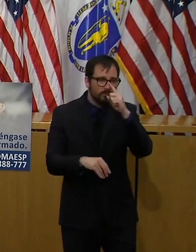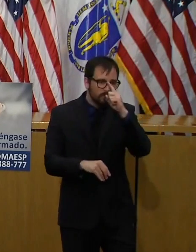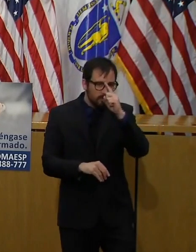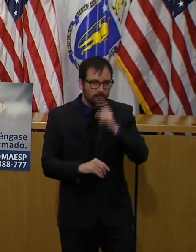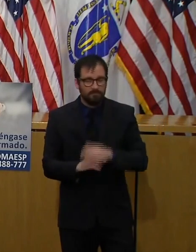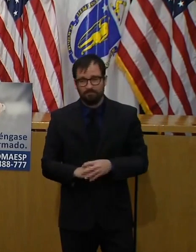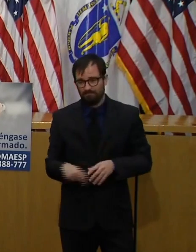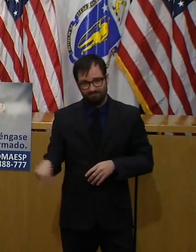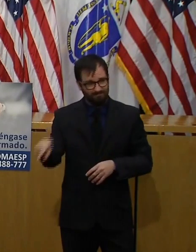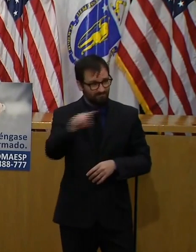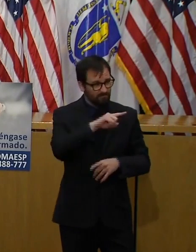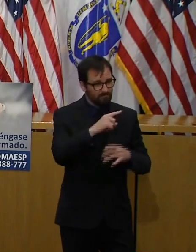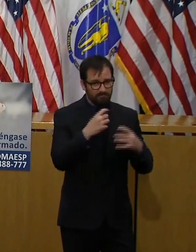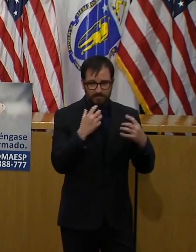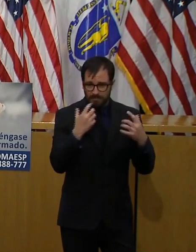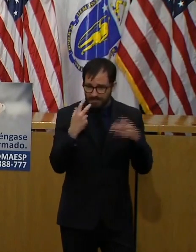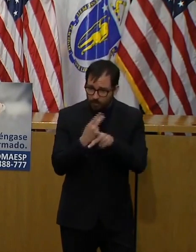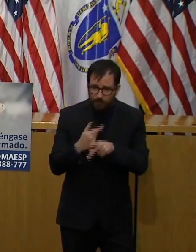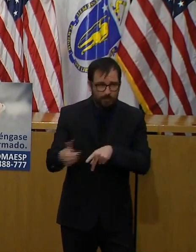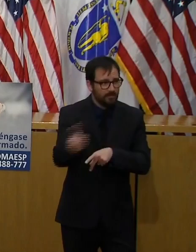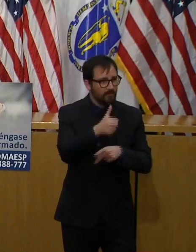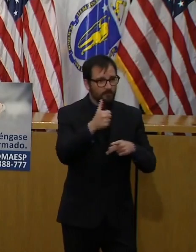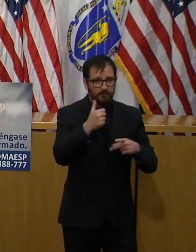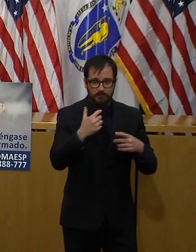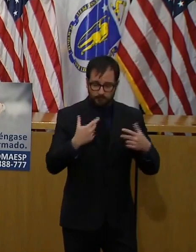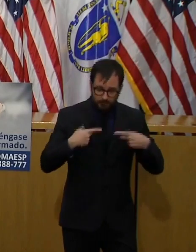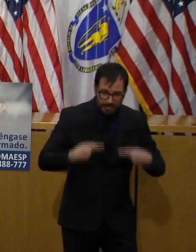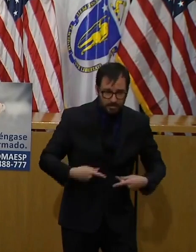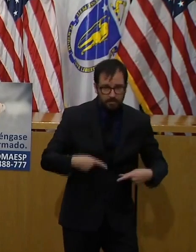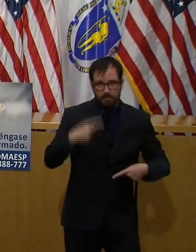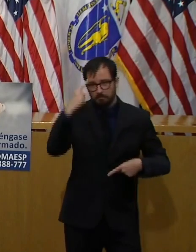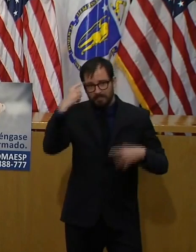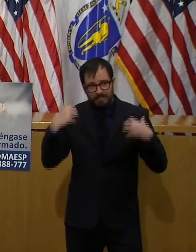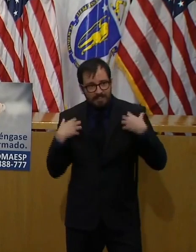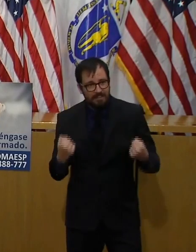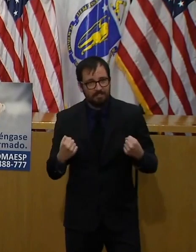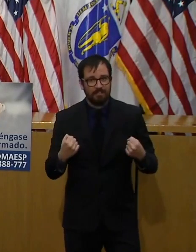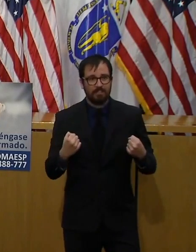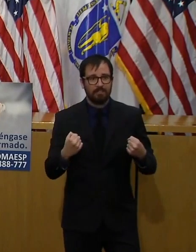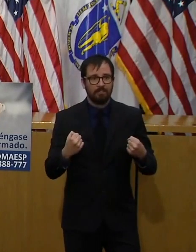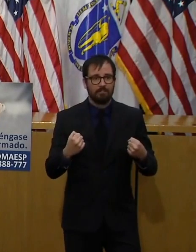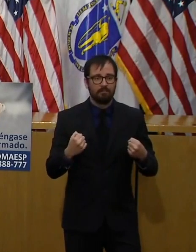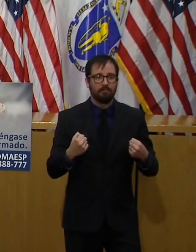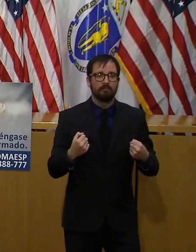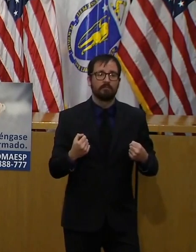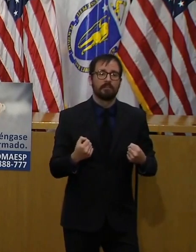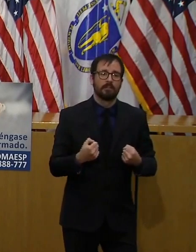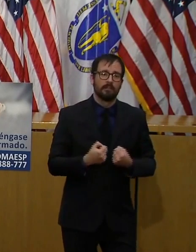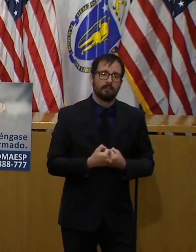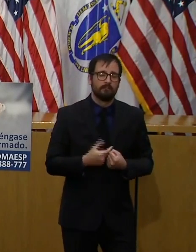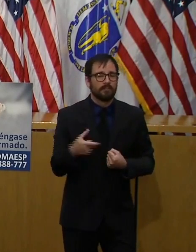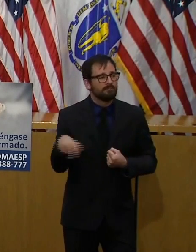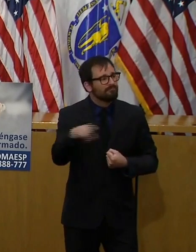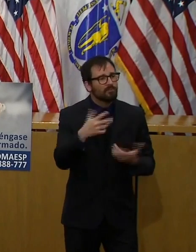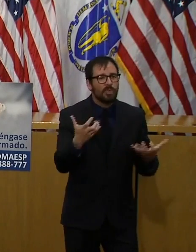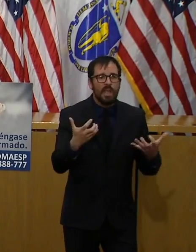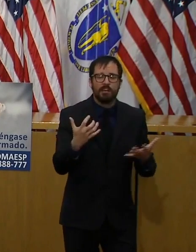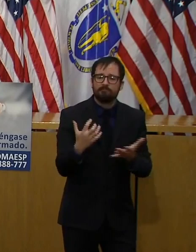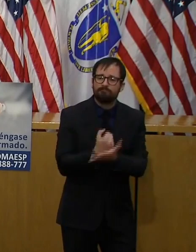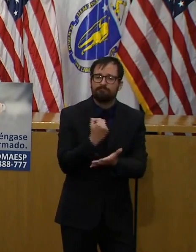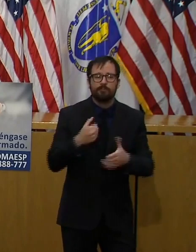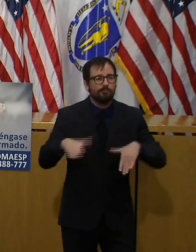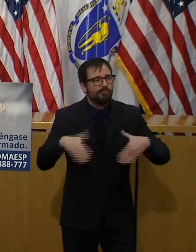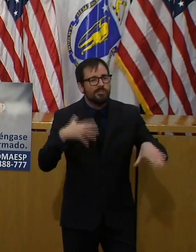a walk. Wear a mask if you go out and take a walk. If you need to go to the store, wear a mask, but go